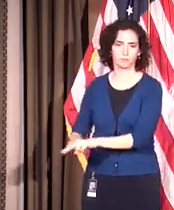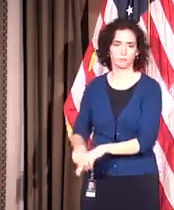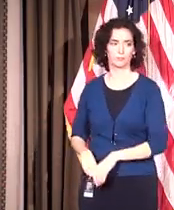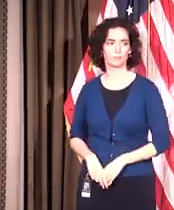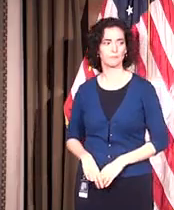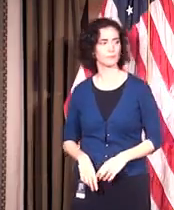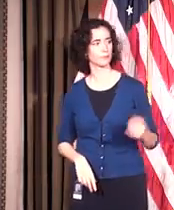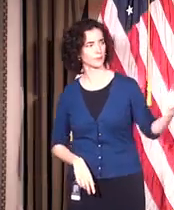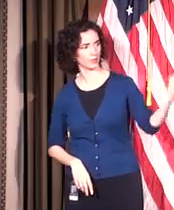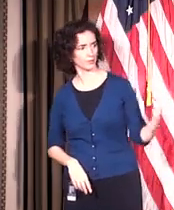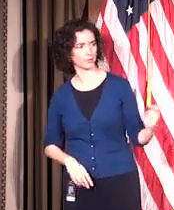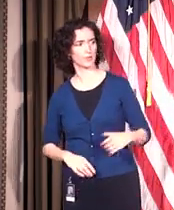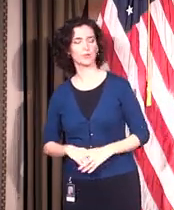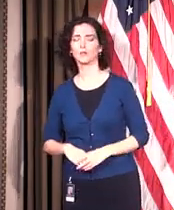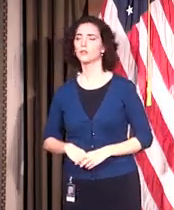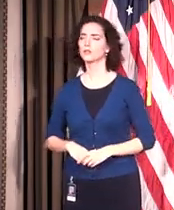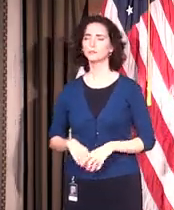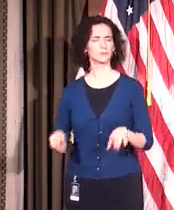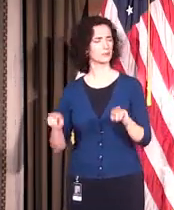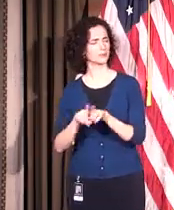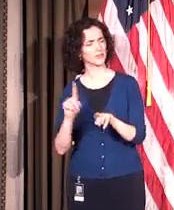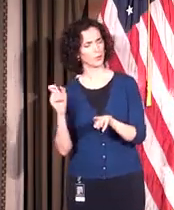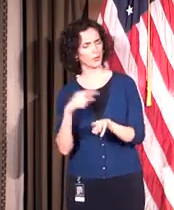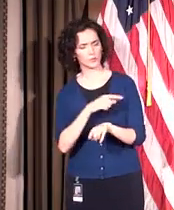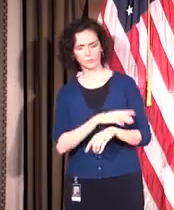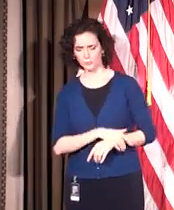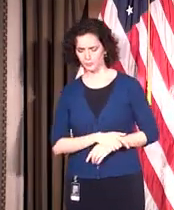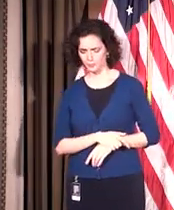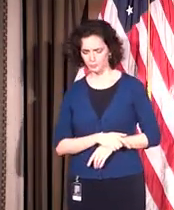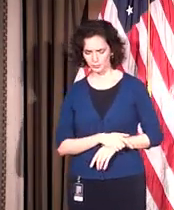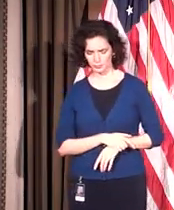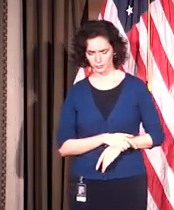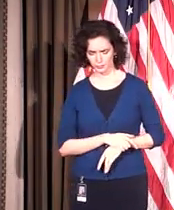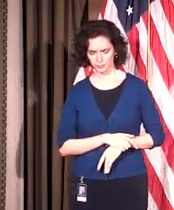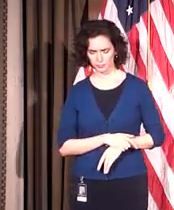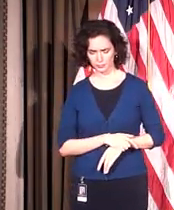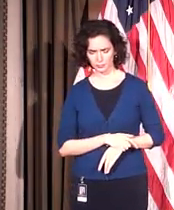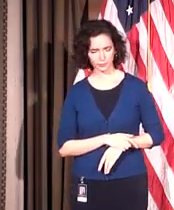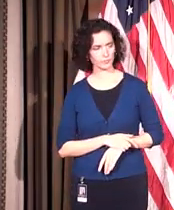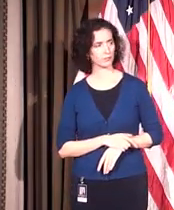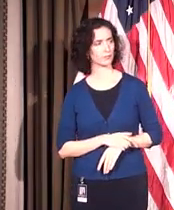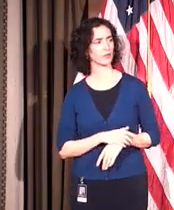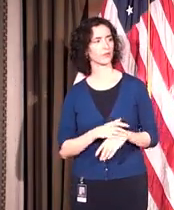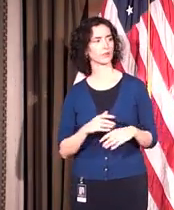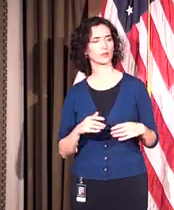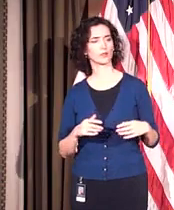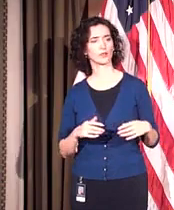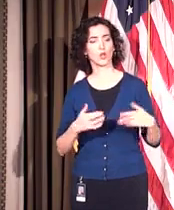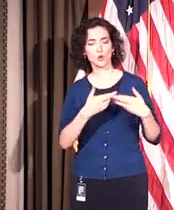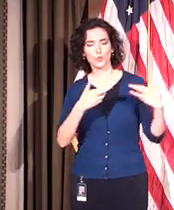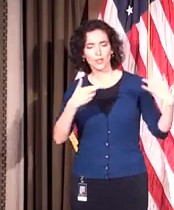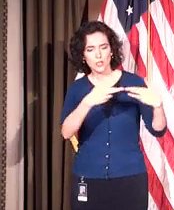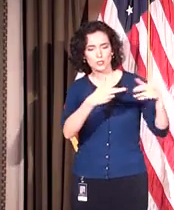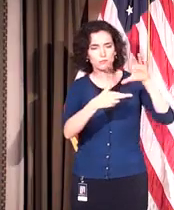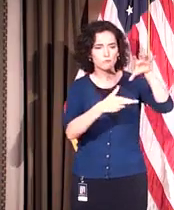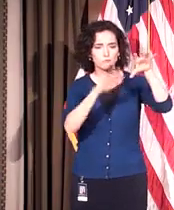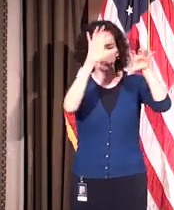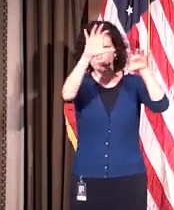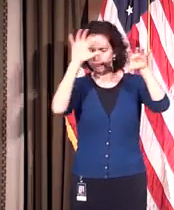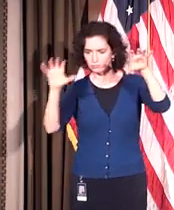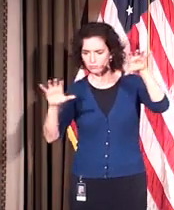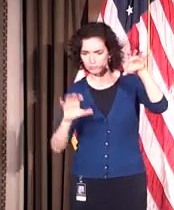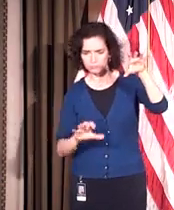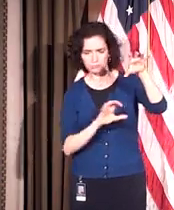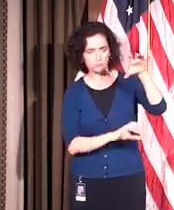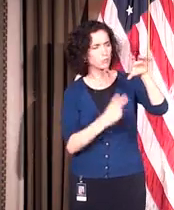Yes, sir. To follow up on that, are you seeing significant differences in different regions of the state in terms of the major factors that you look at?